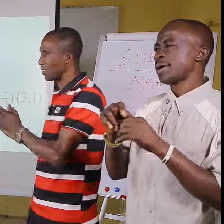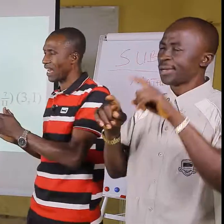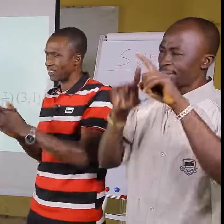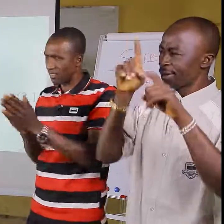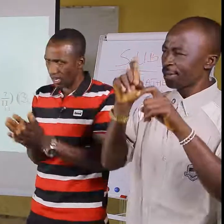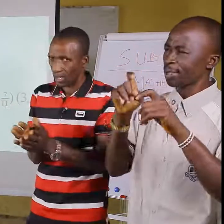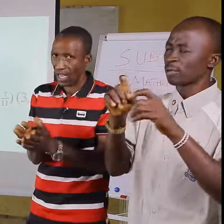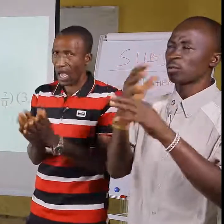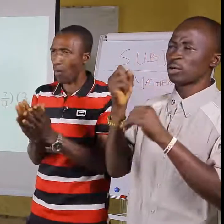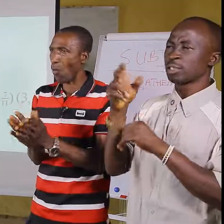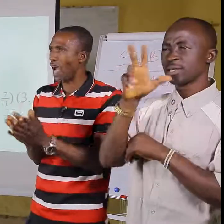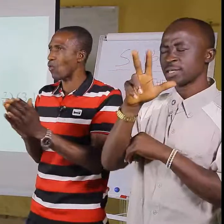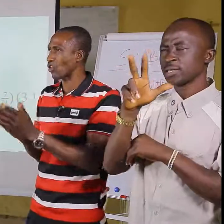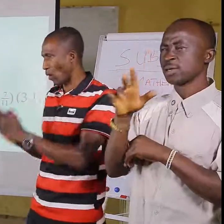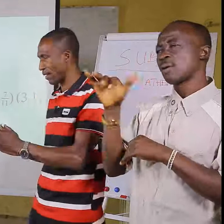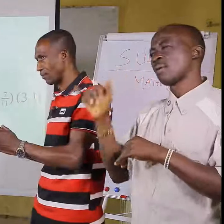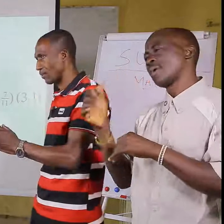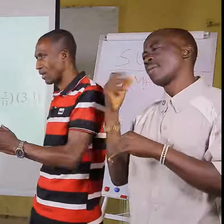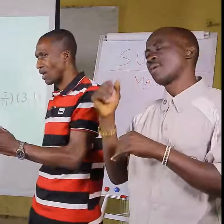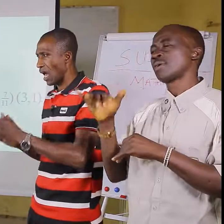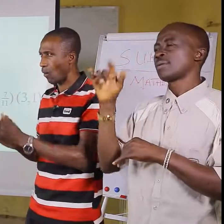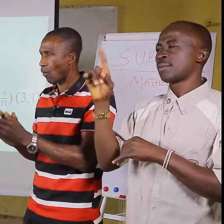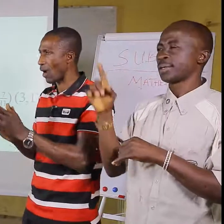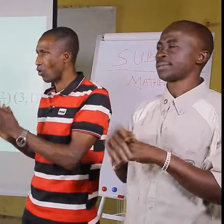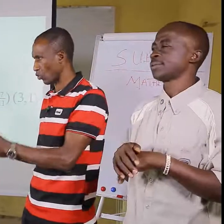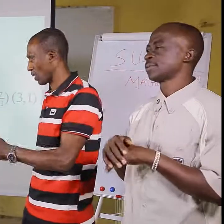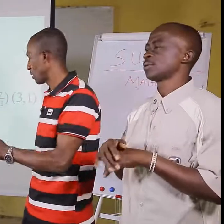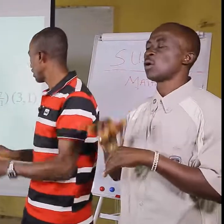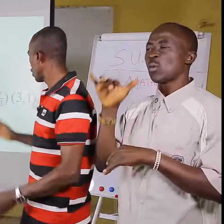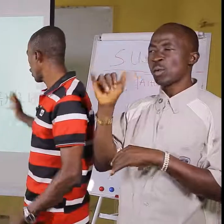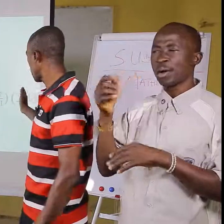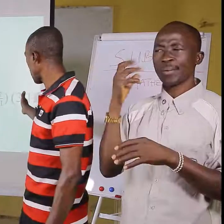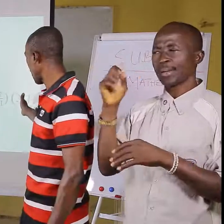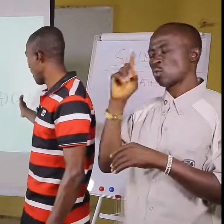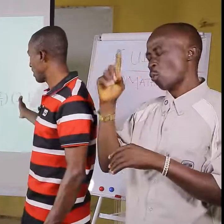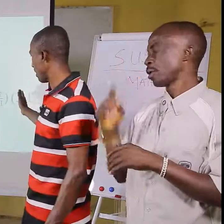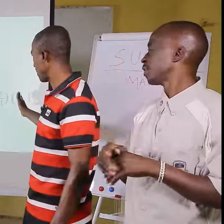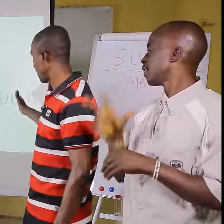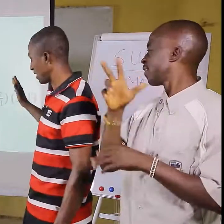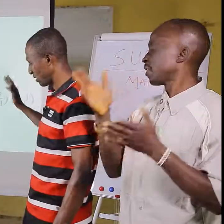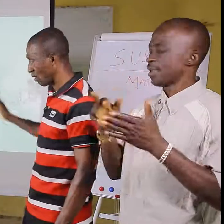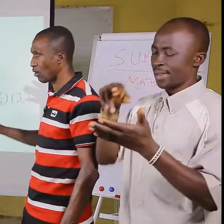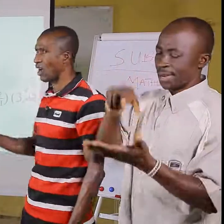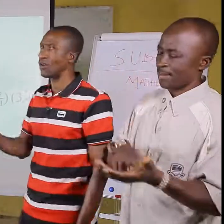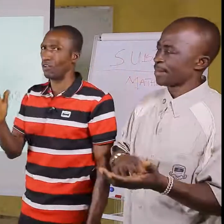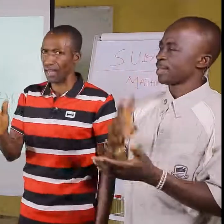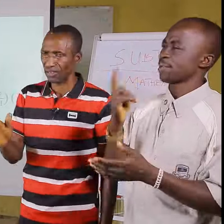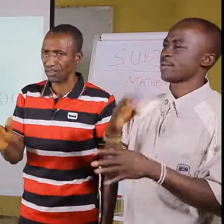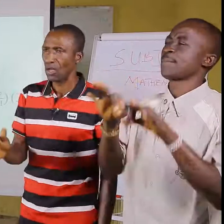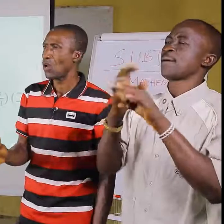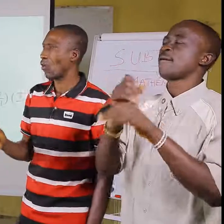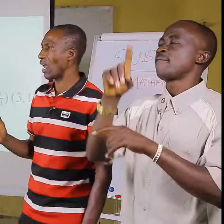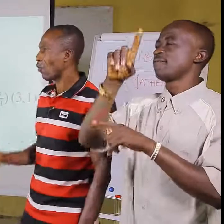when x was gotten as 3, our y was 1. Our y was 1. So 3 here represents the second value of